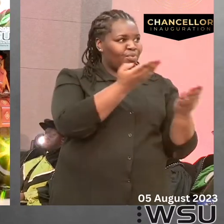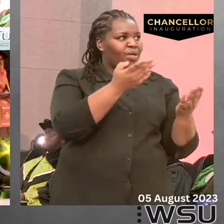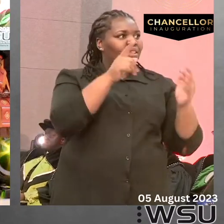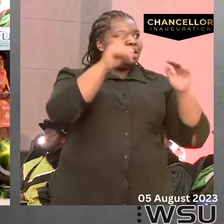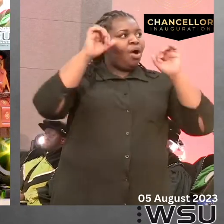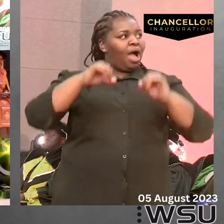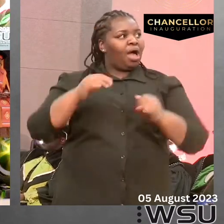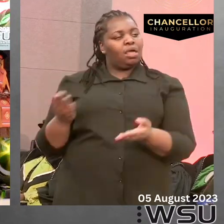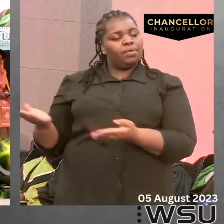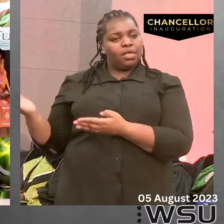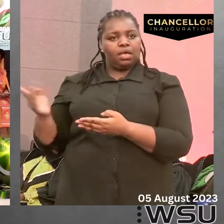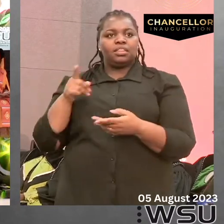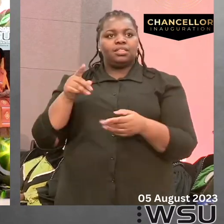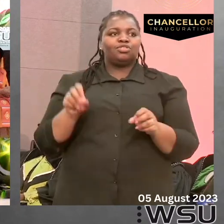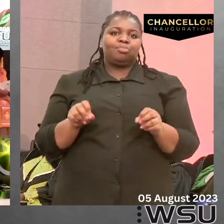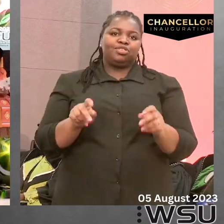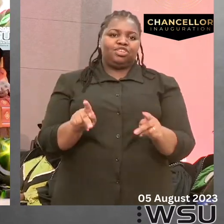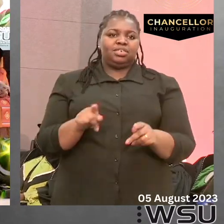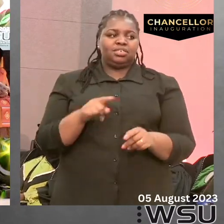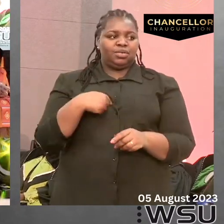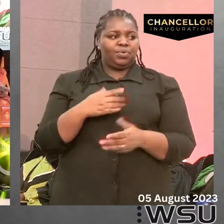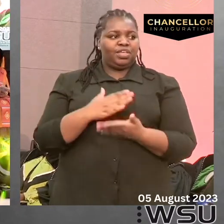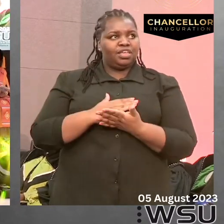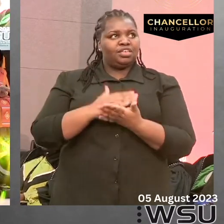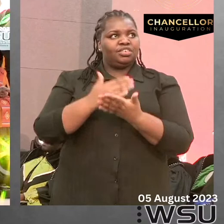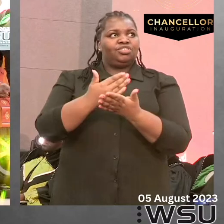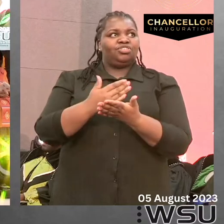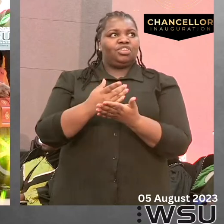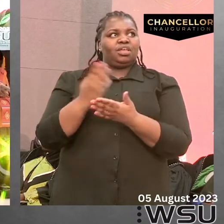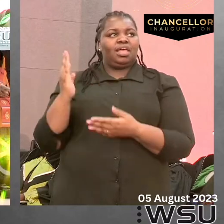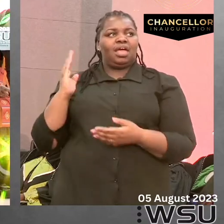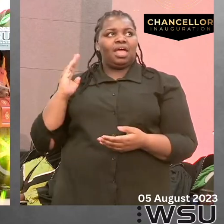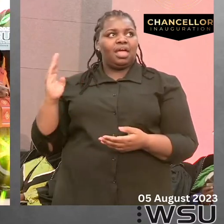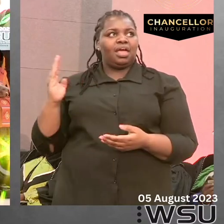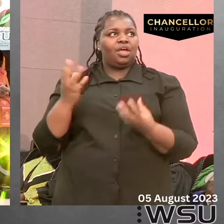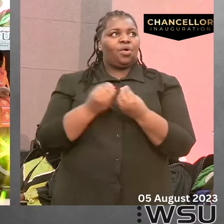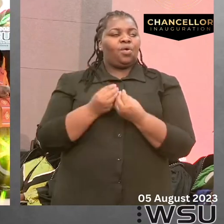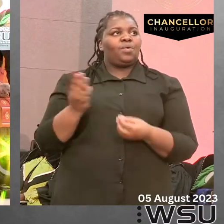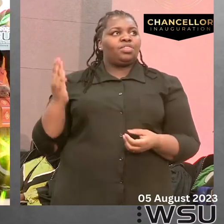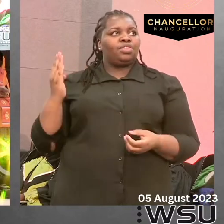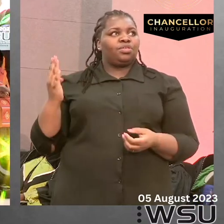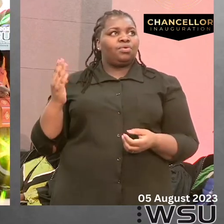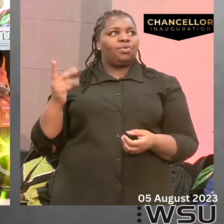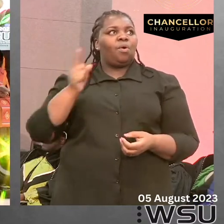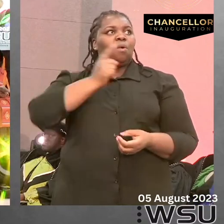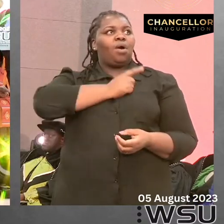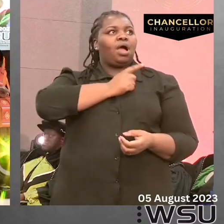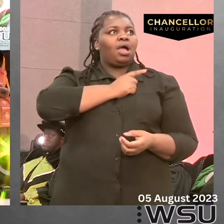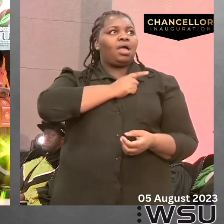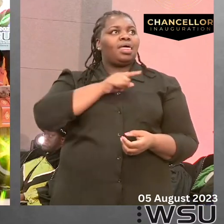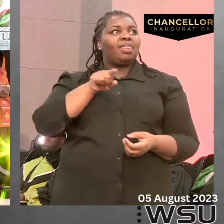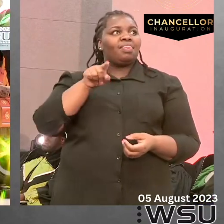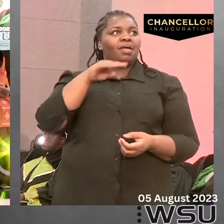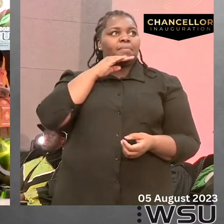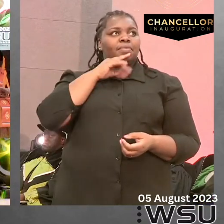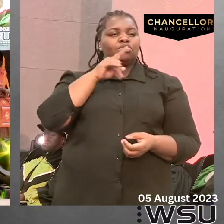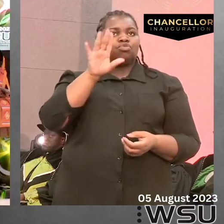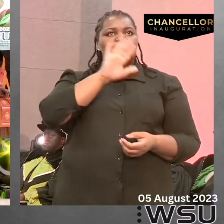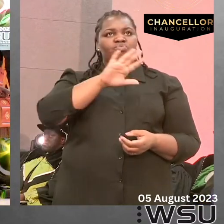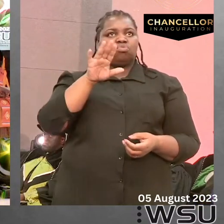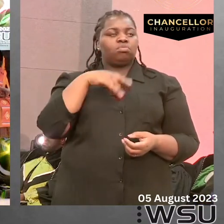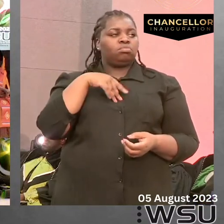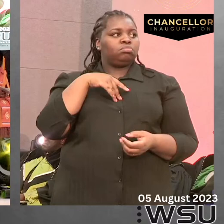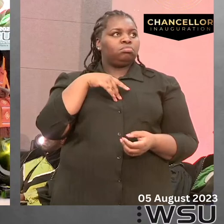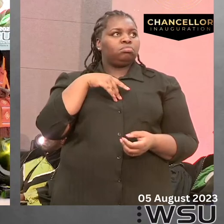allowing her this opportunity that we share her with you, because that means you are not